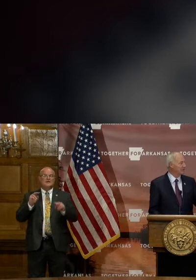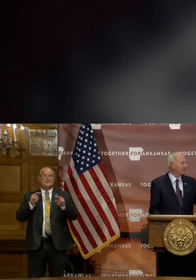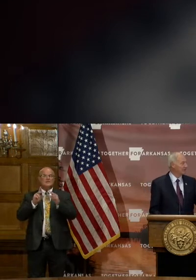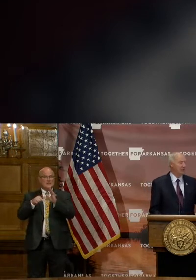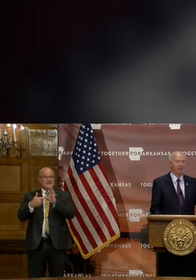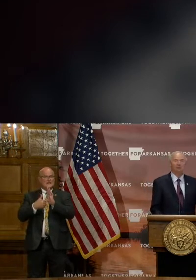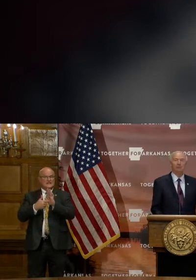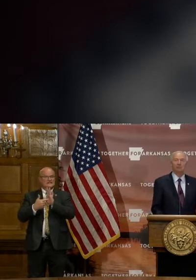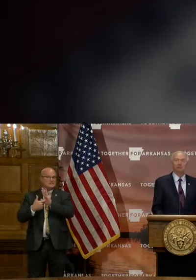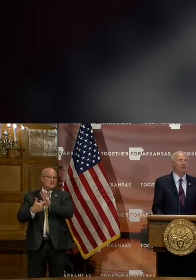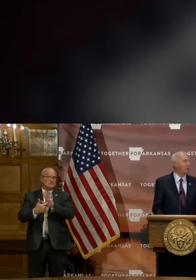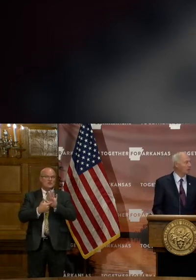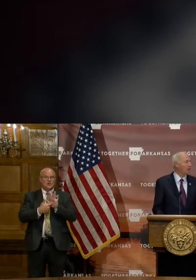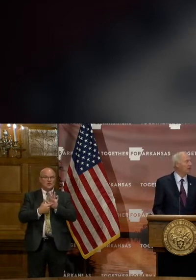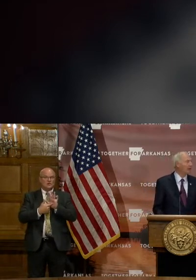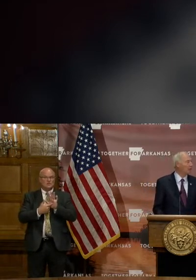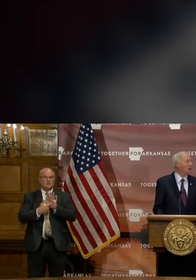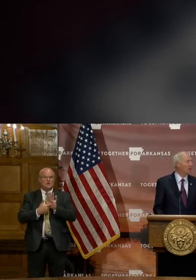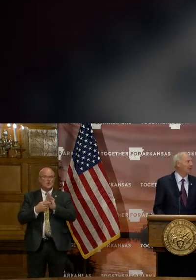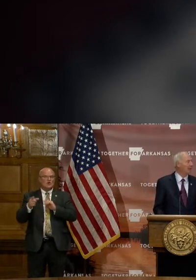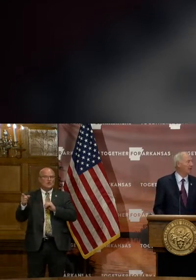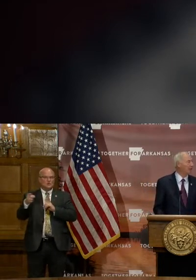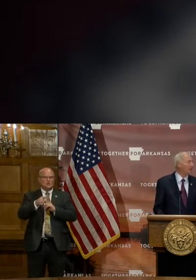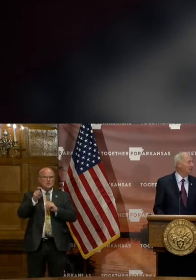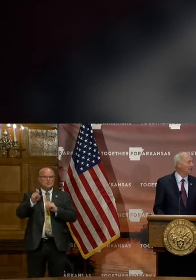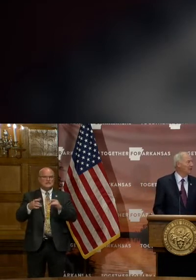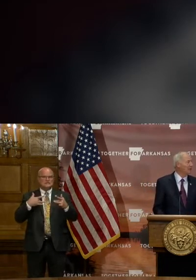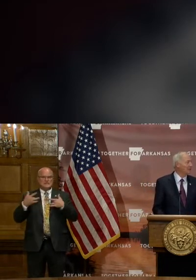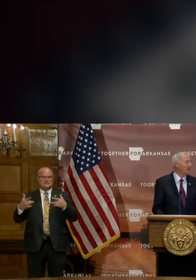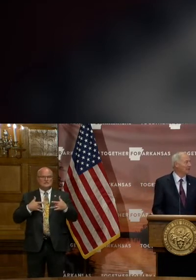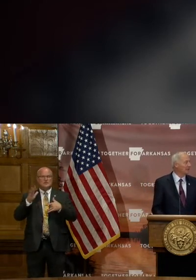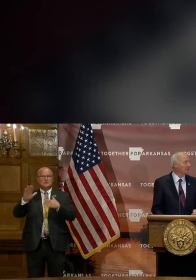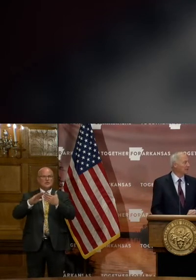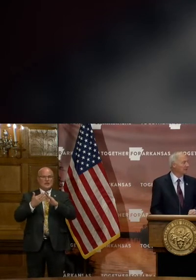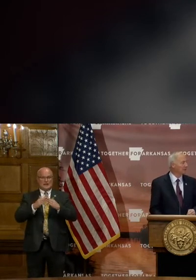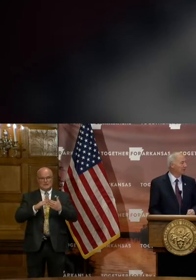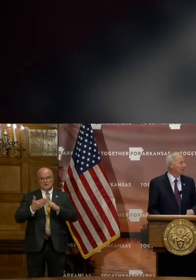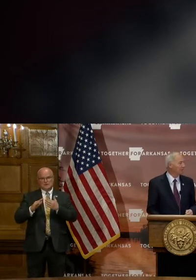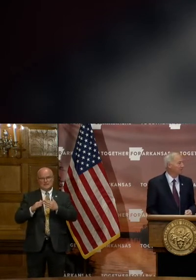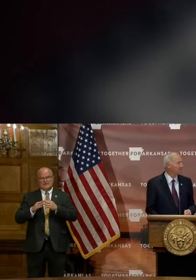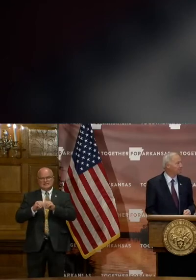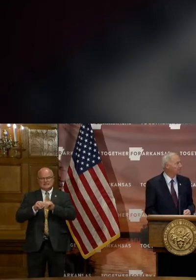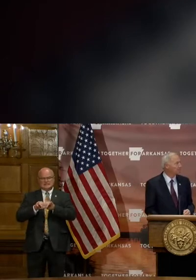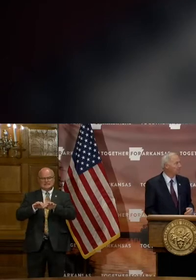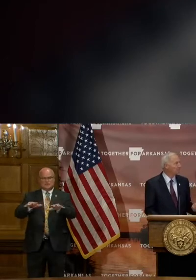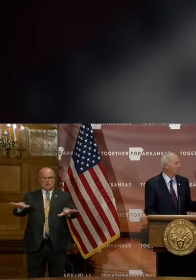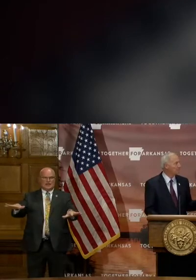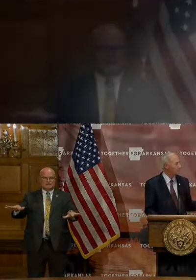at this, it shows you what you've got to worry about in your community in terms of the spread.